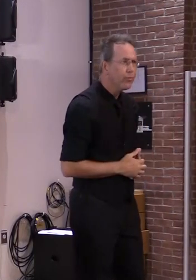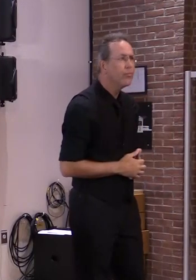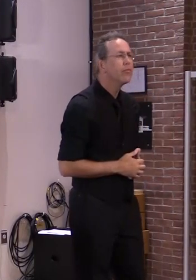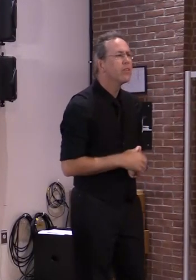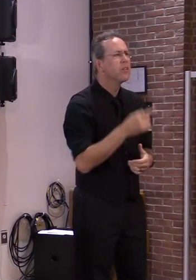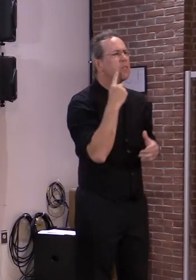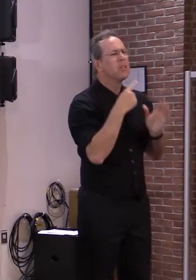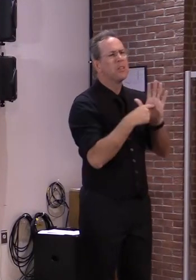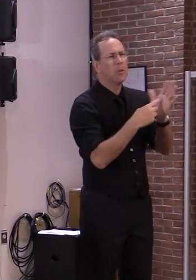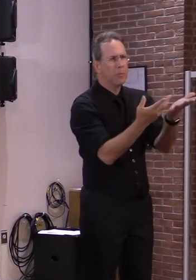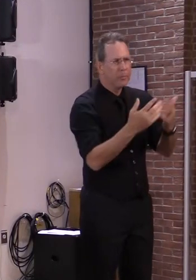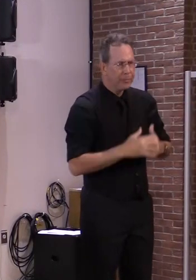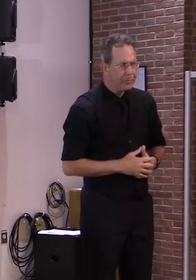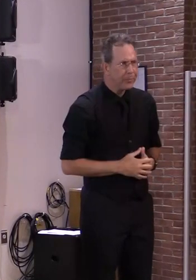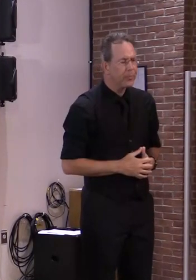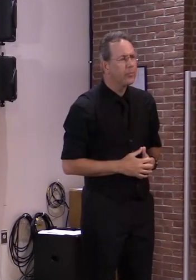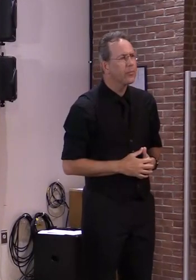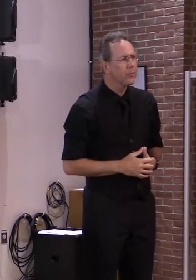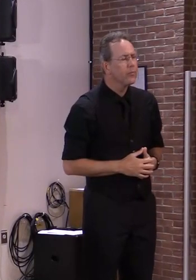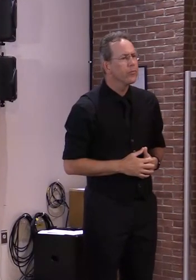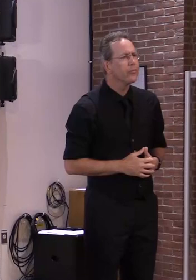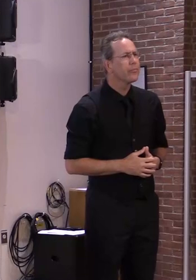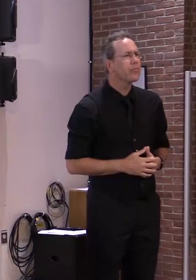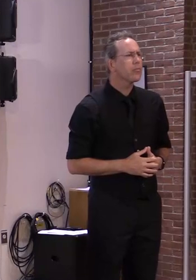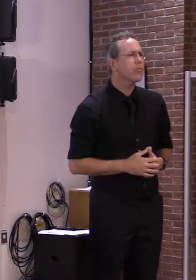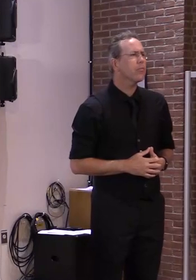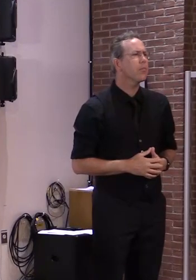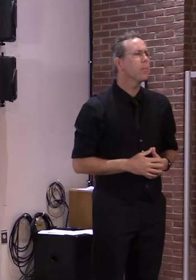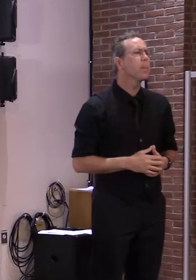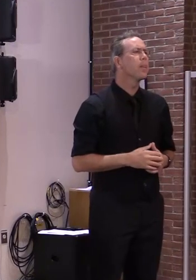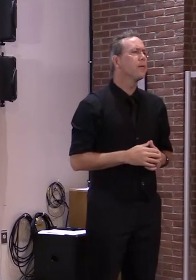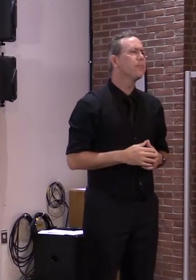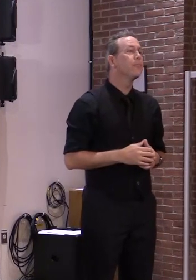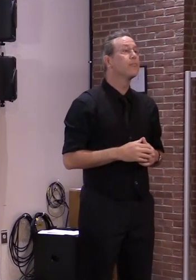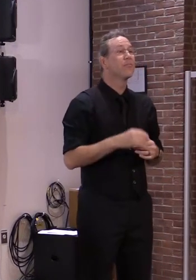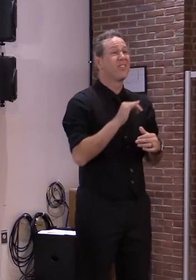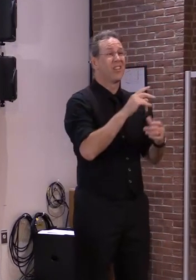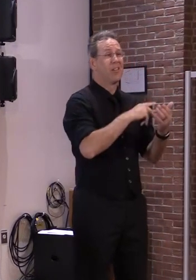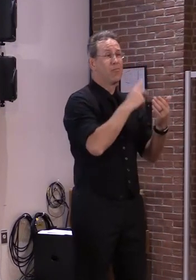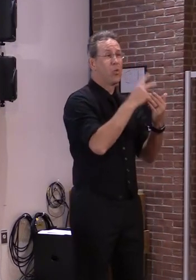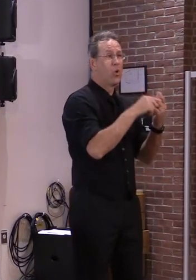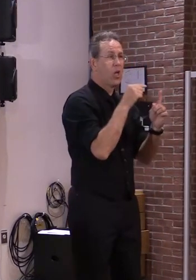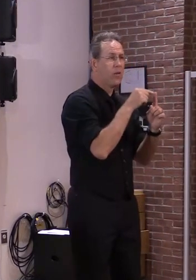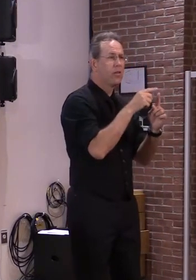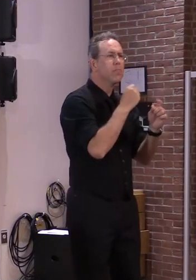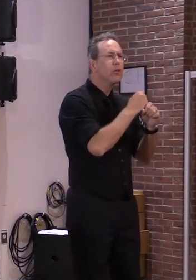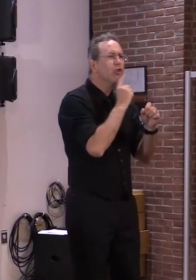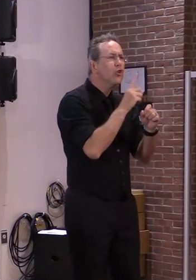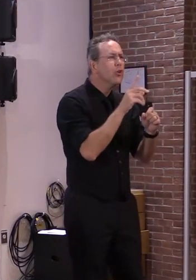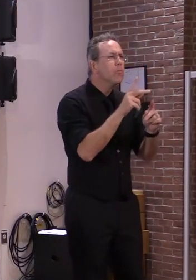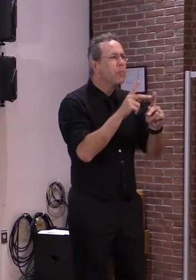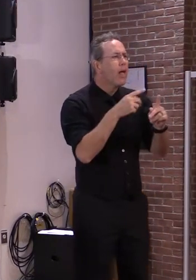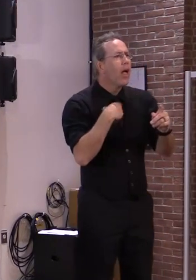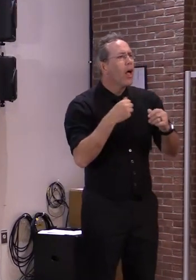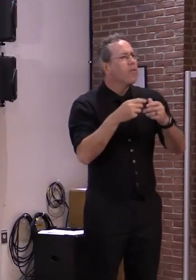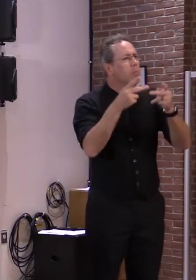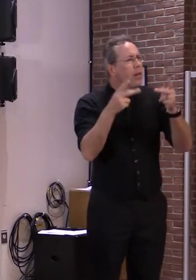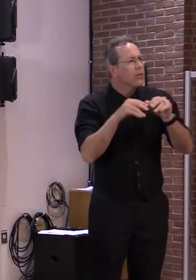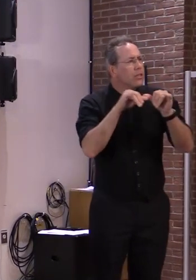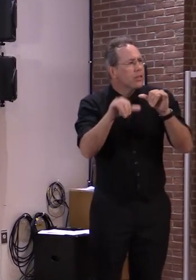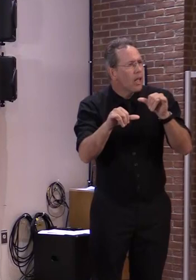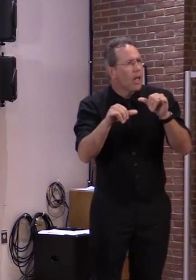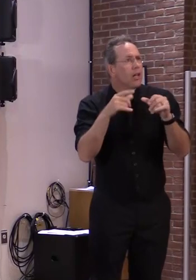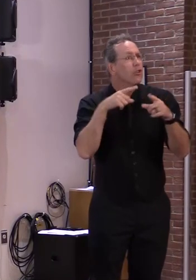the criteria that we used, because this program was to make sure people were sheltered during cold, whether in shelters or in